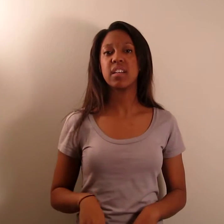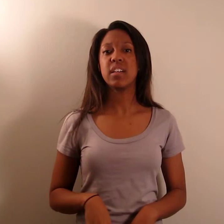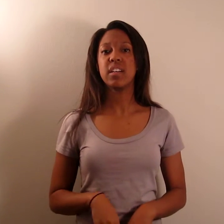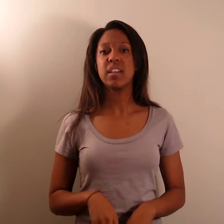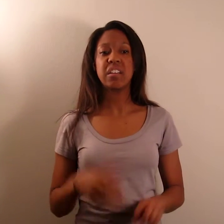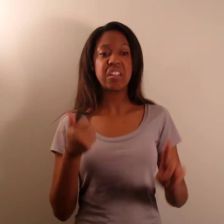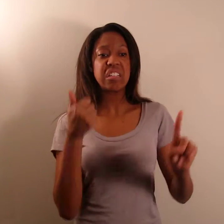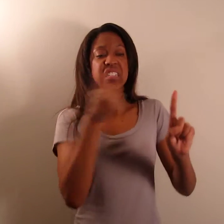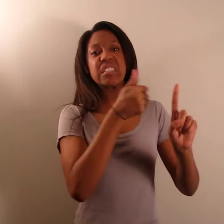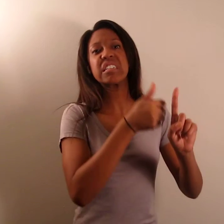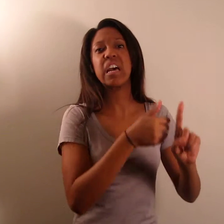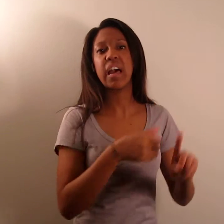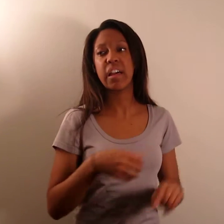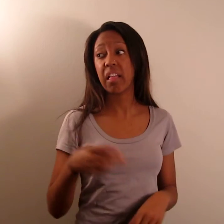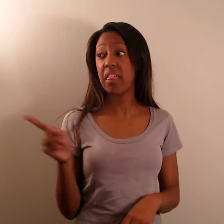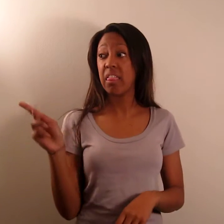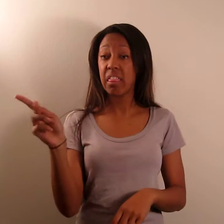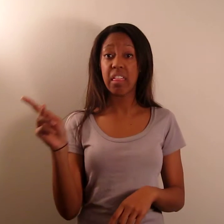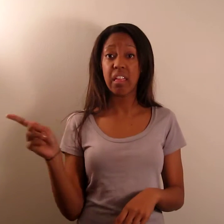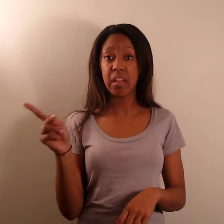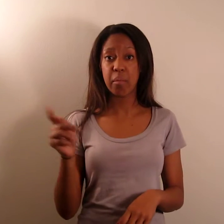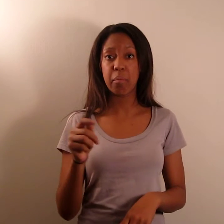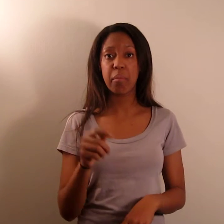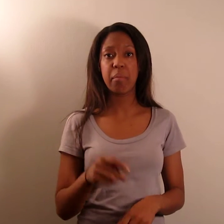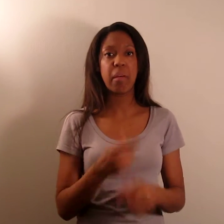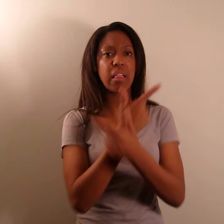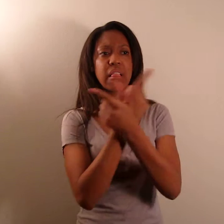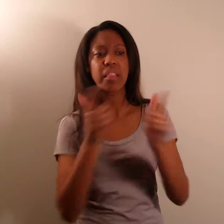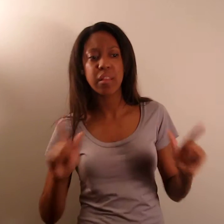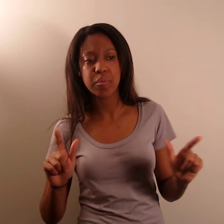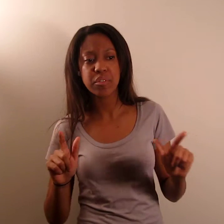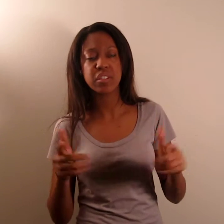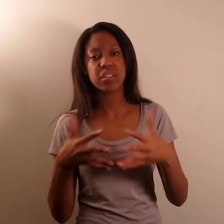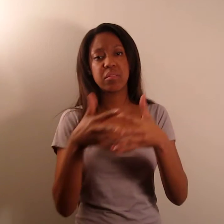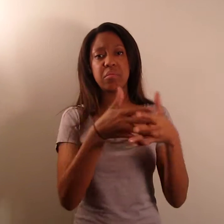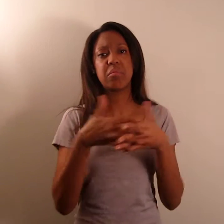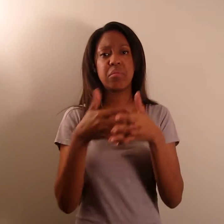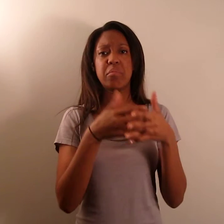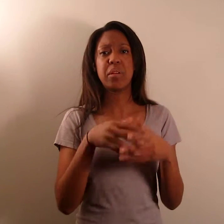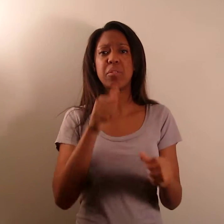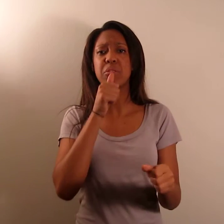heart of America's promise and possibility.